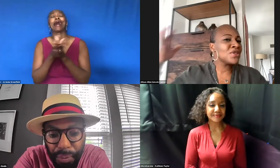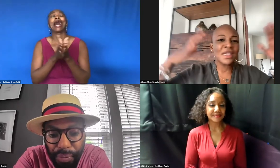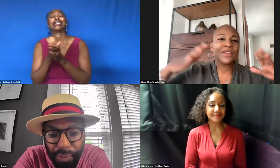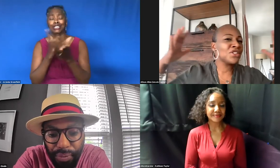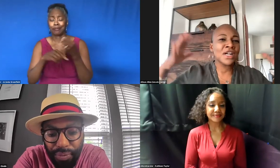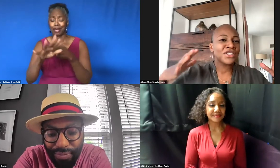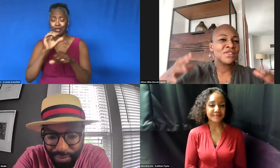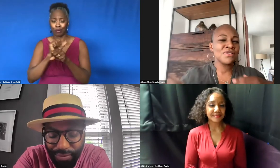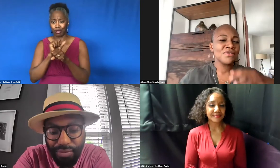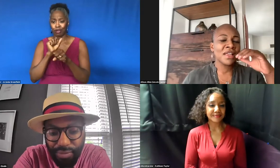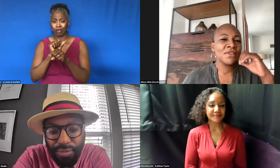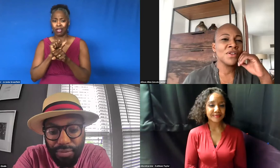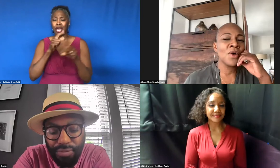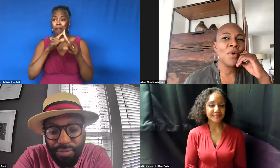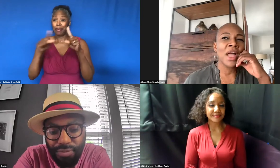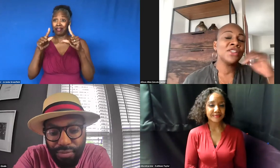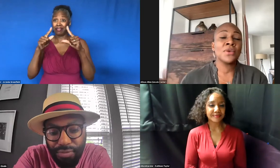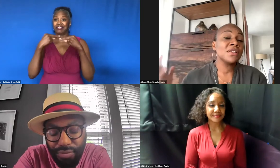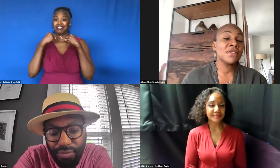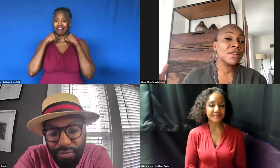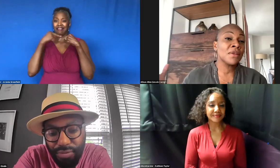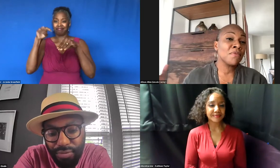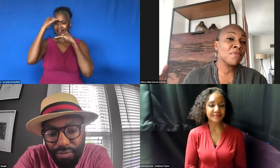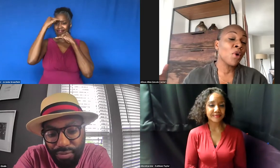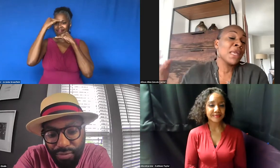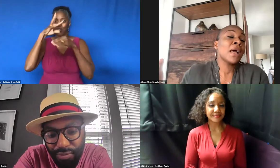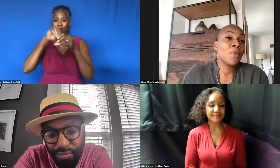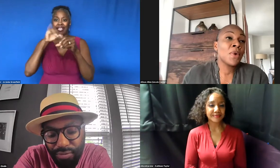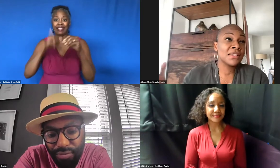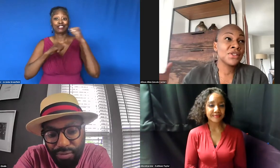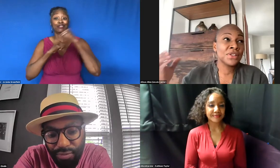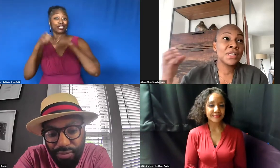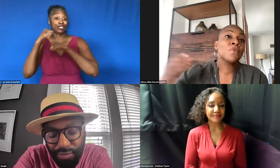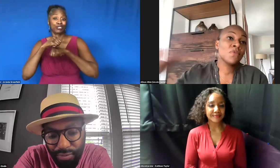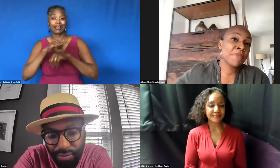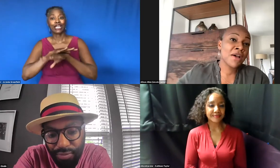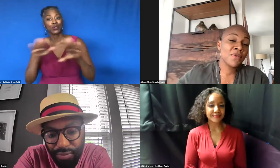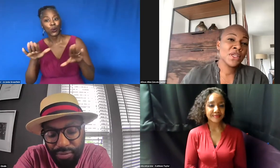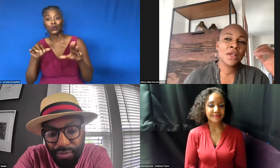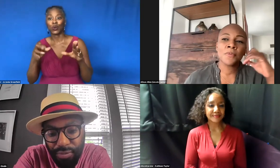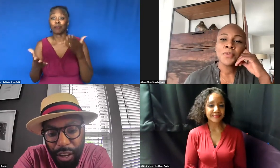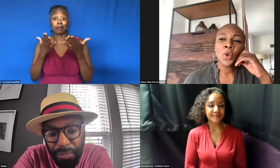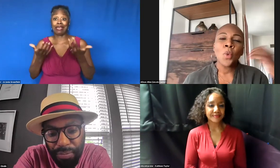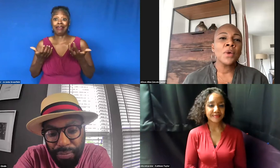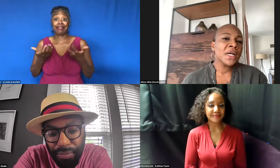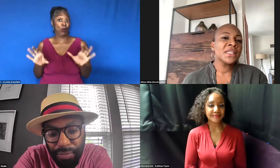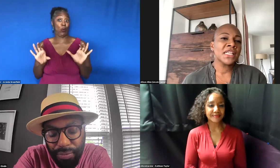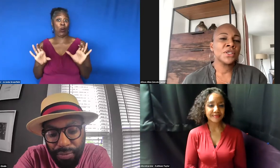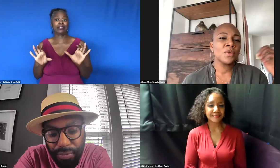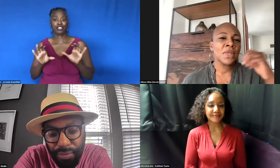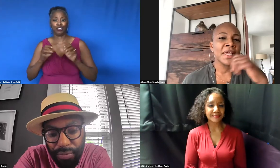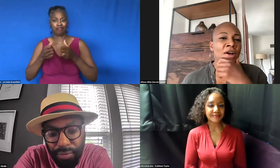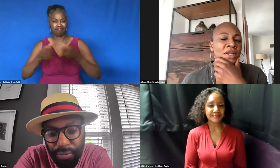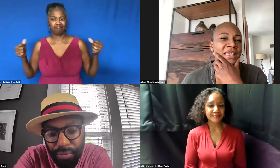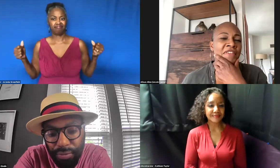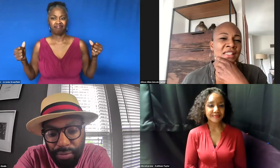are in those structures, right? You know, and don't necessarily, or may not want to necessarily step out, you know, what could they